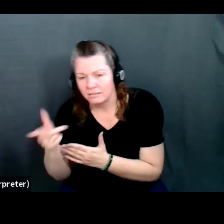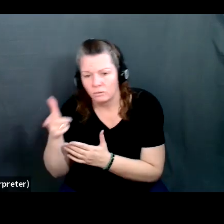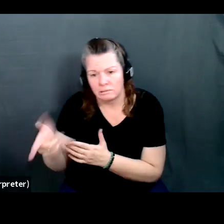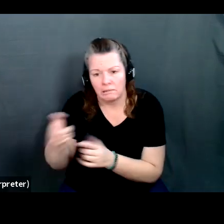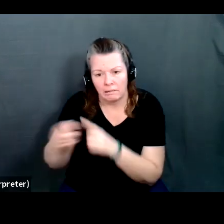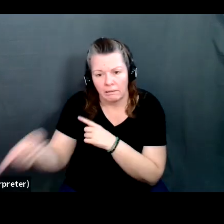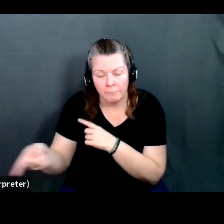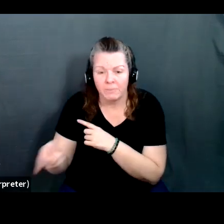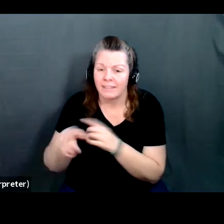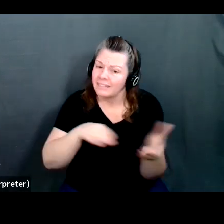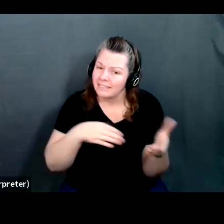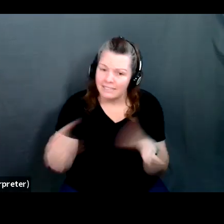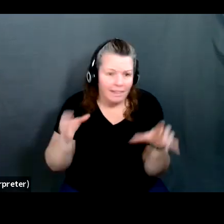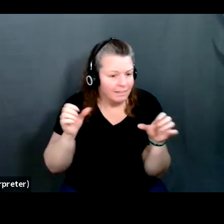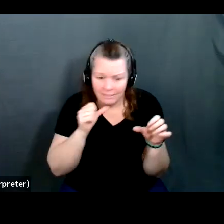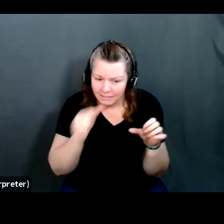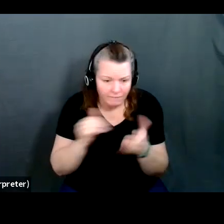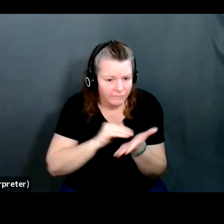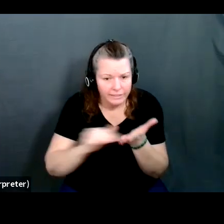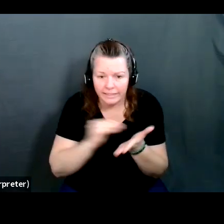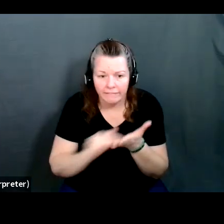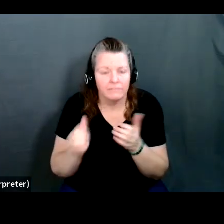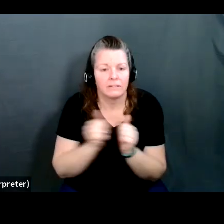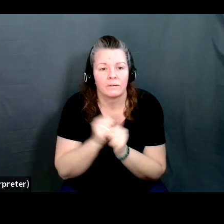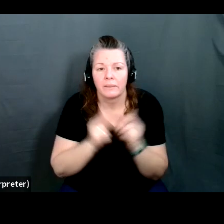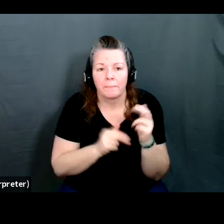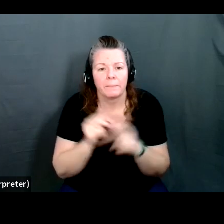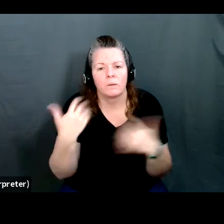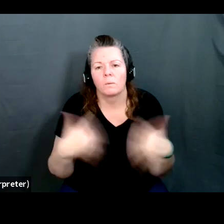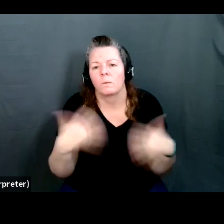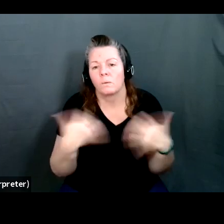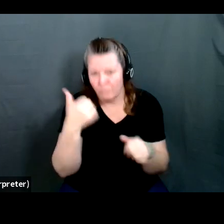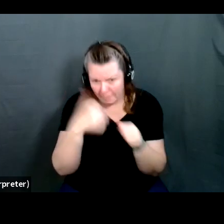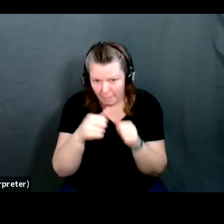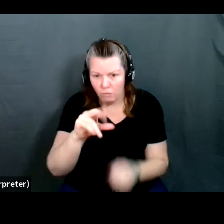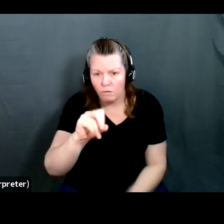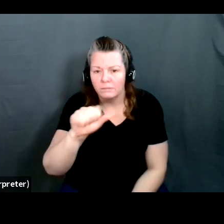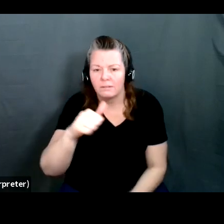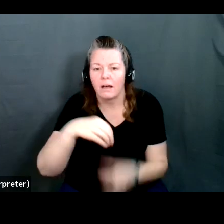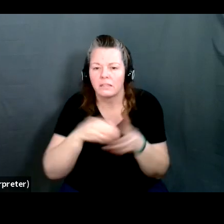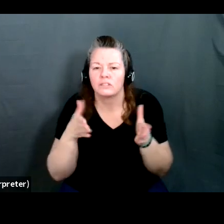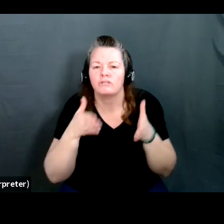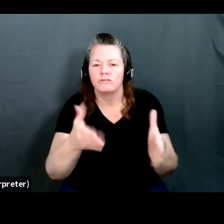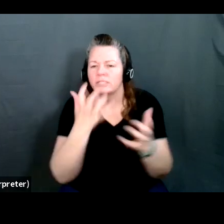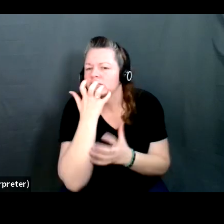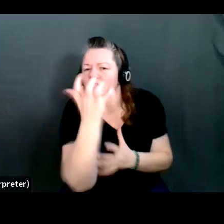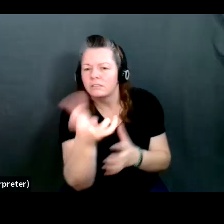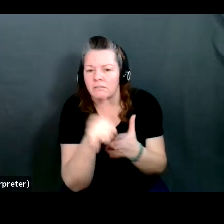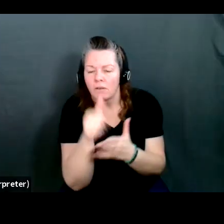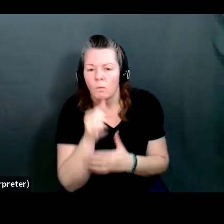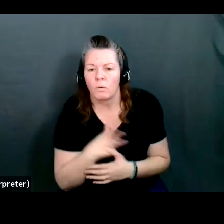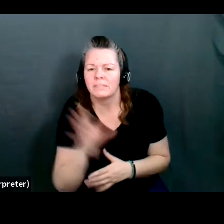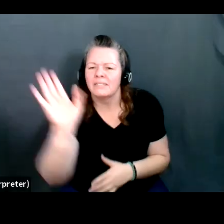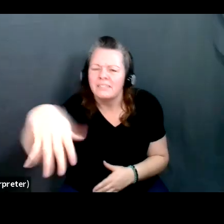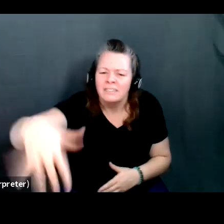be relentless with his building, can't he? You remember Rosa in the street screaming down at that woman,